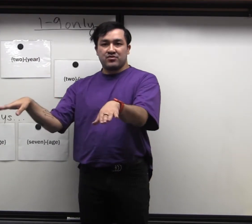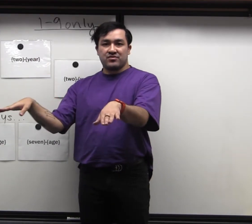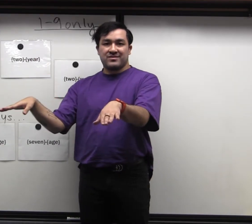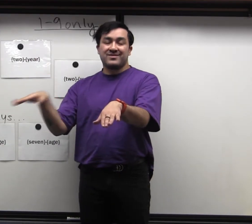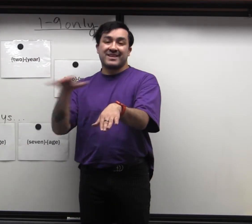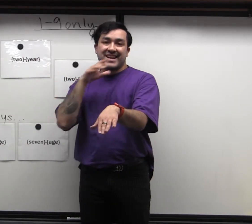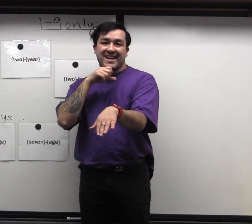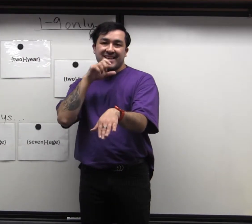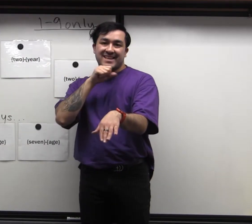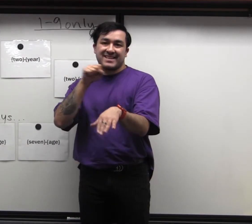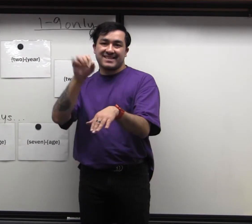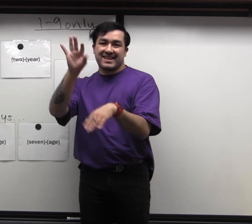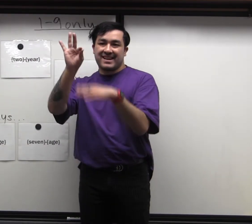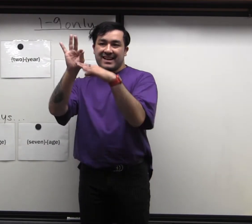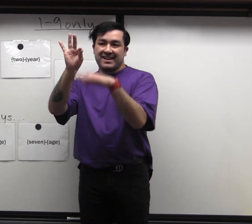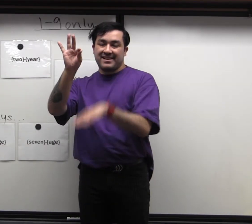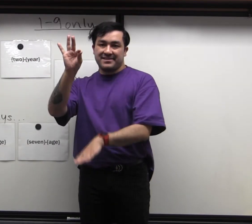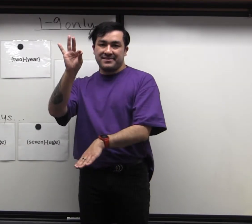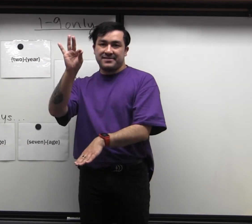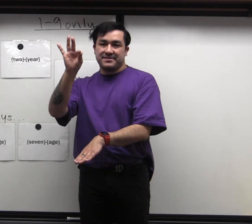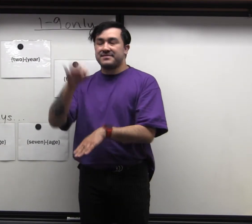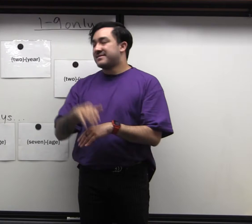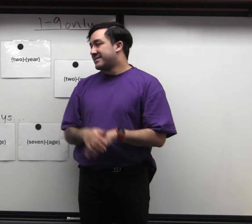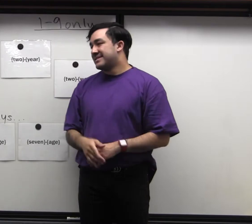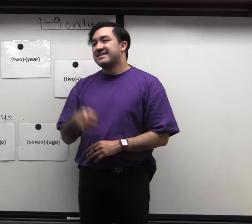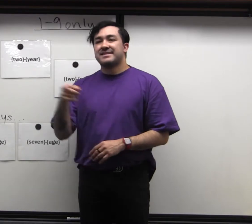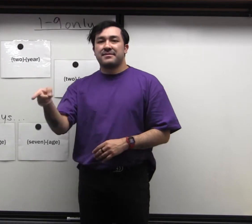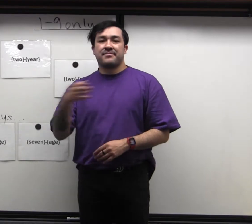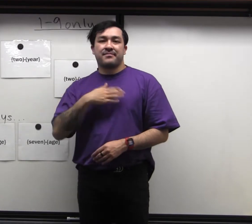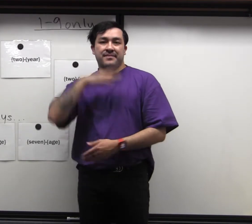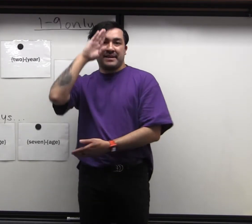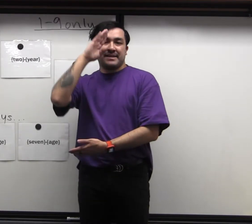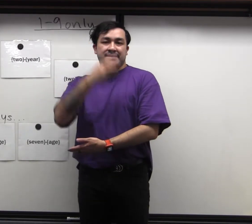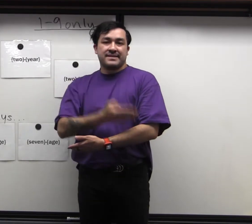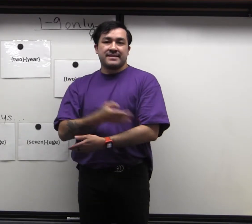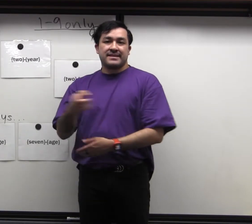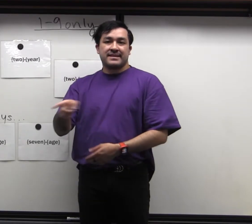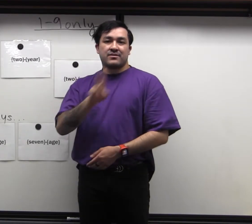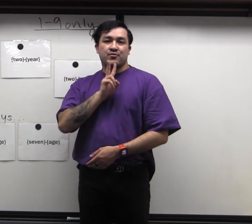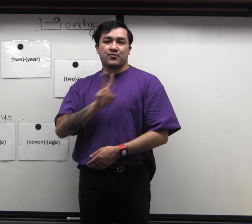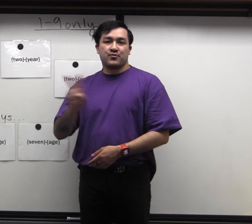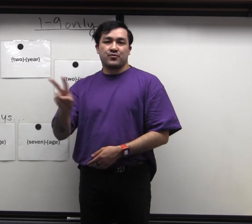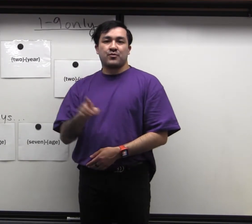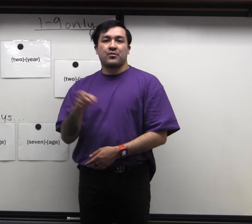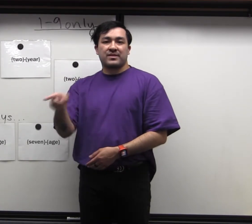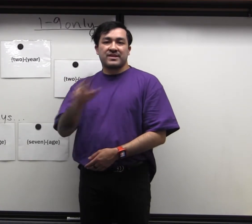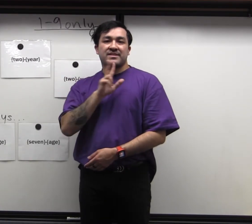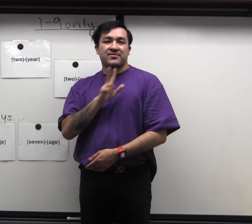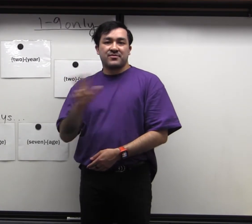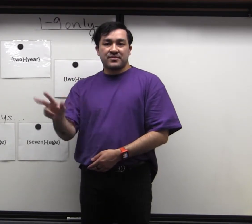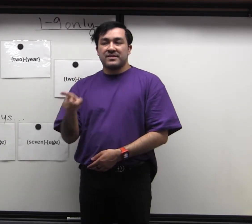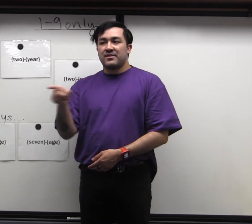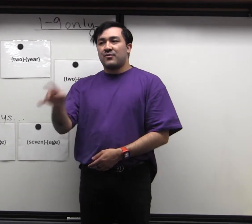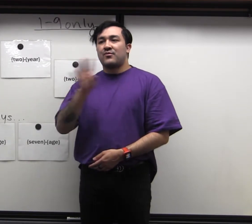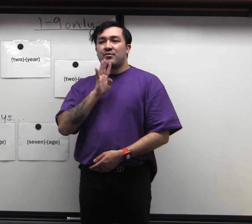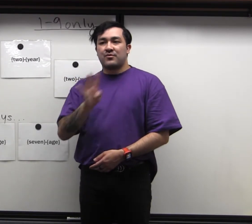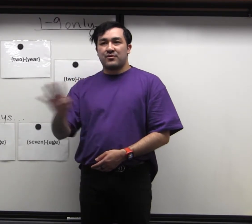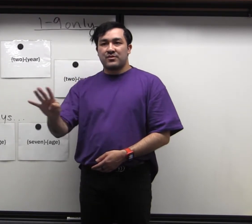so this really means we can only do it with children who are below the age of 9. This is my son. He's 2. He's 3.